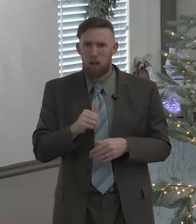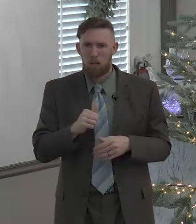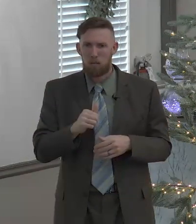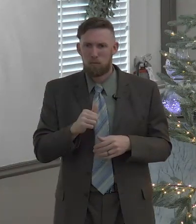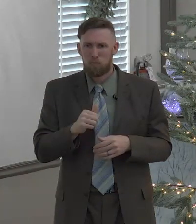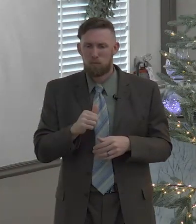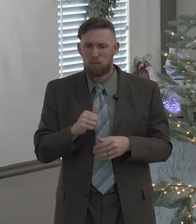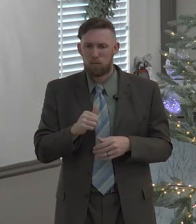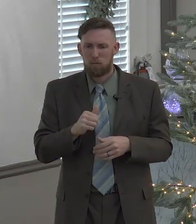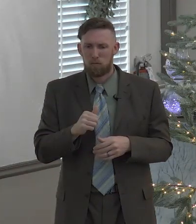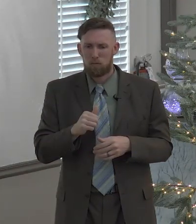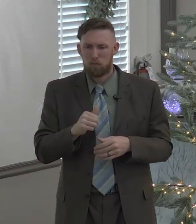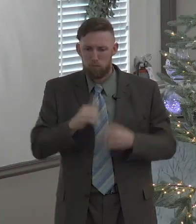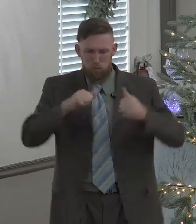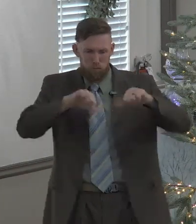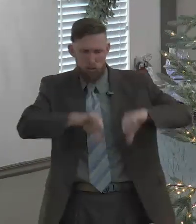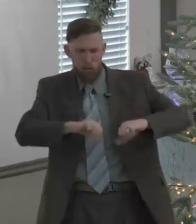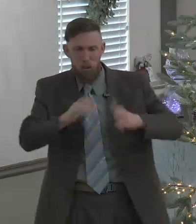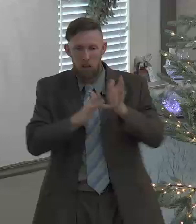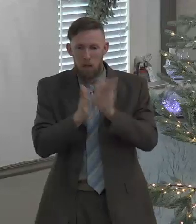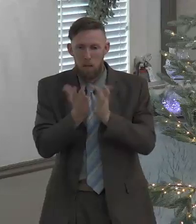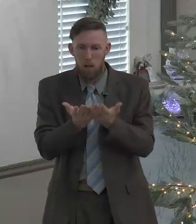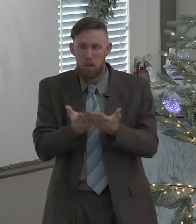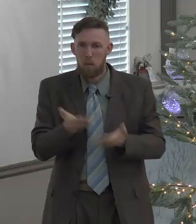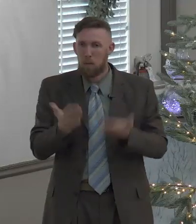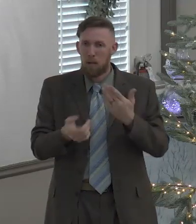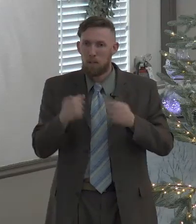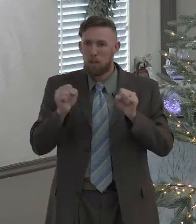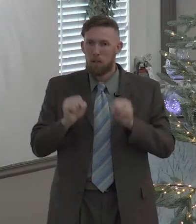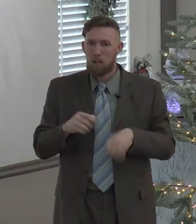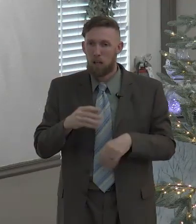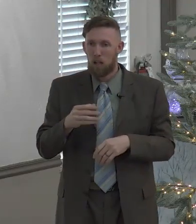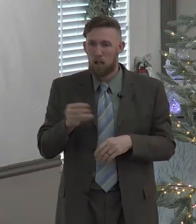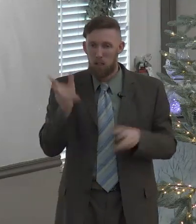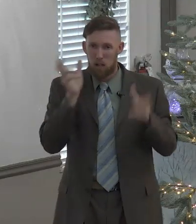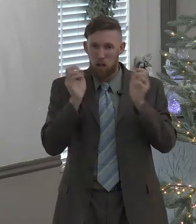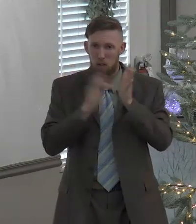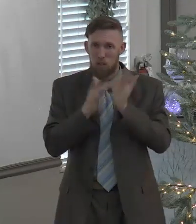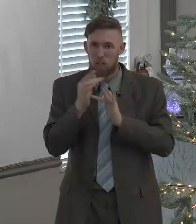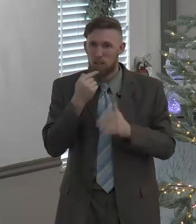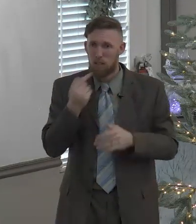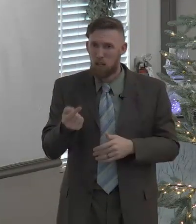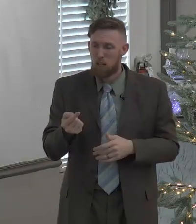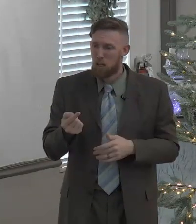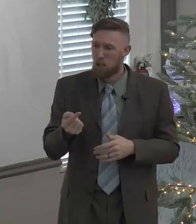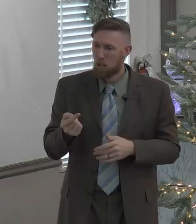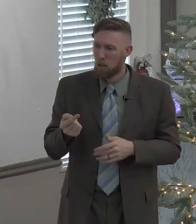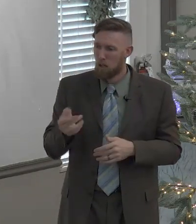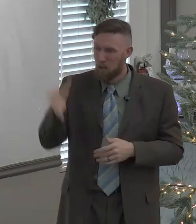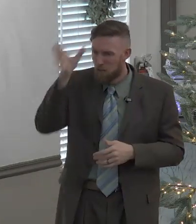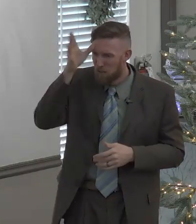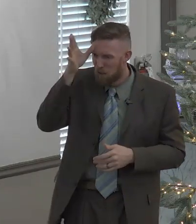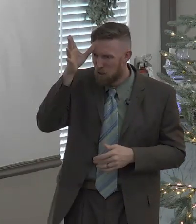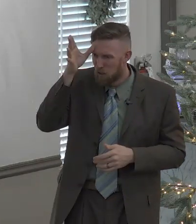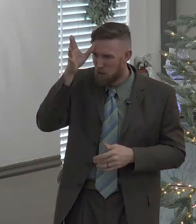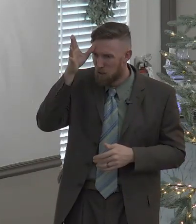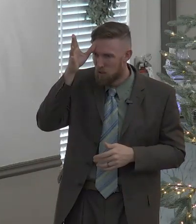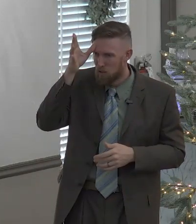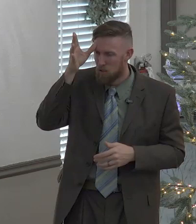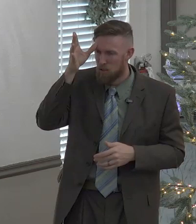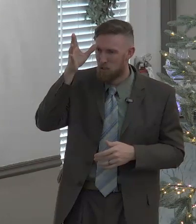don't know. And I'm not trying to inject things into the Bible. But can't you hear Jesus